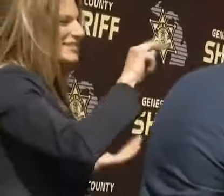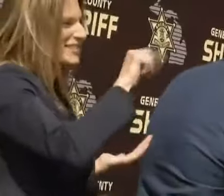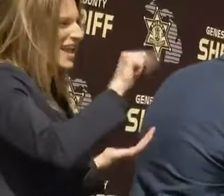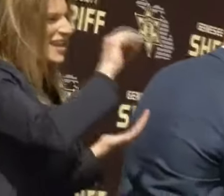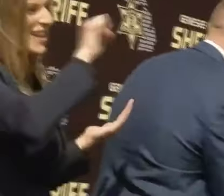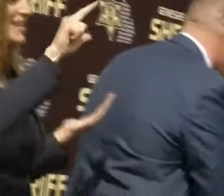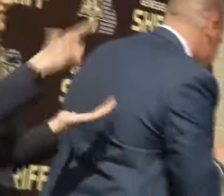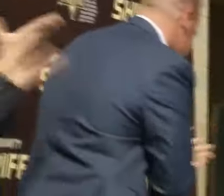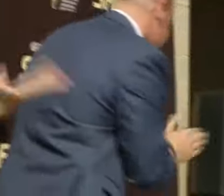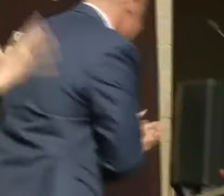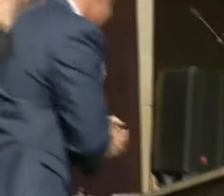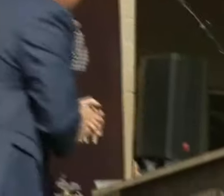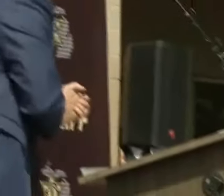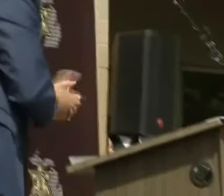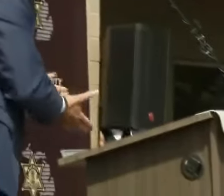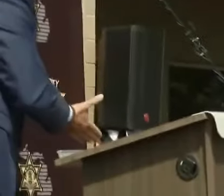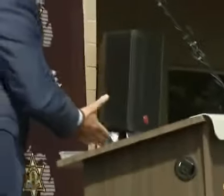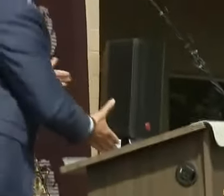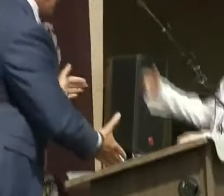Nessel.